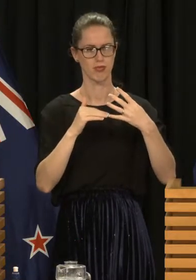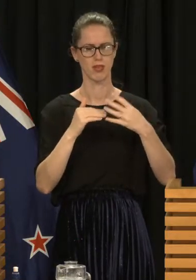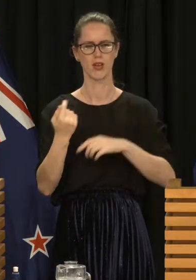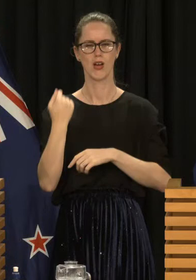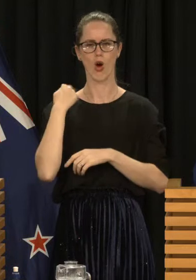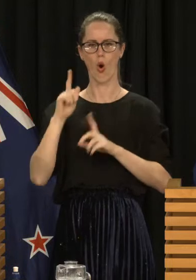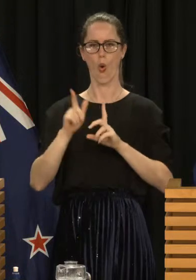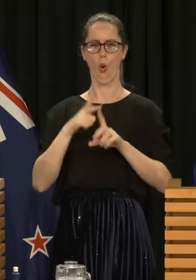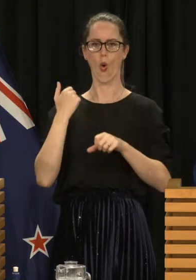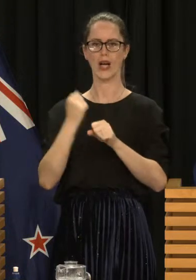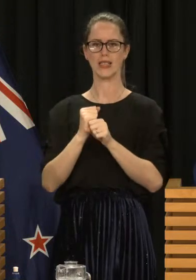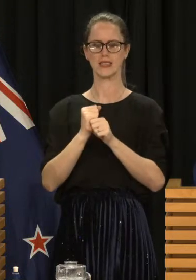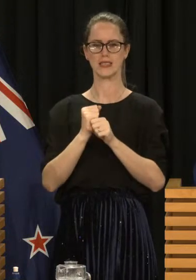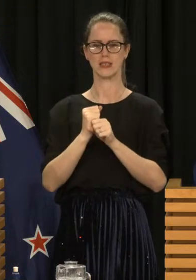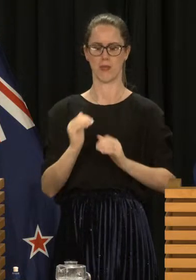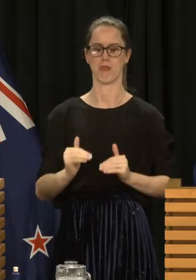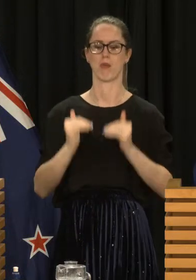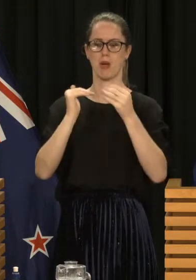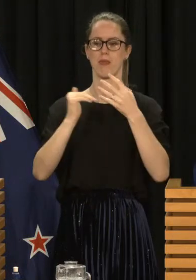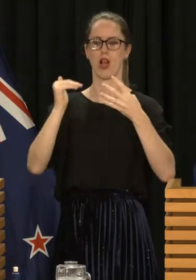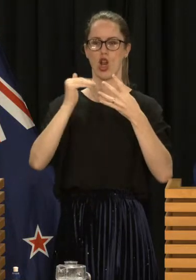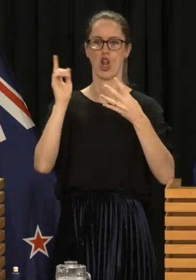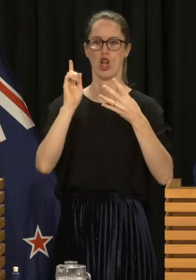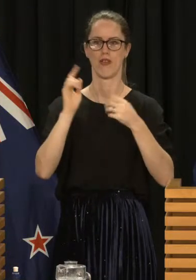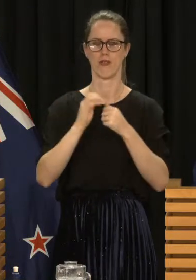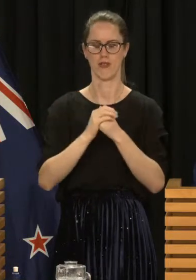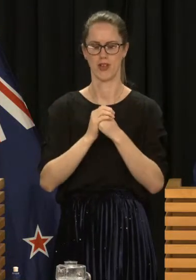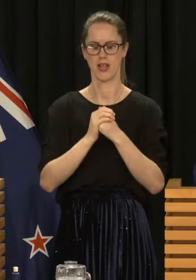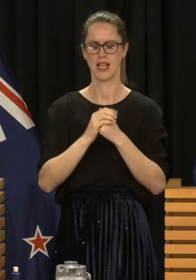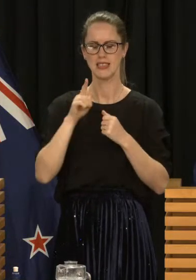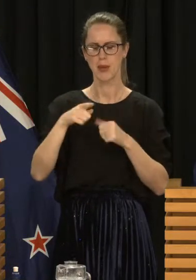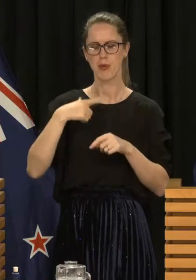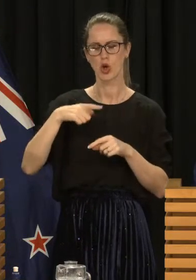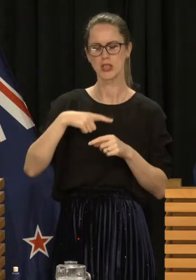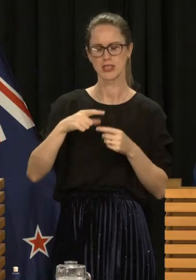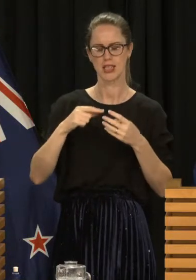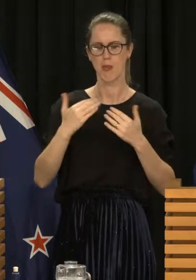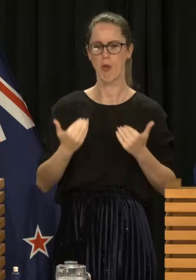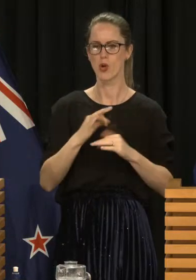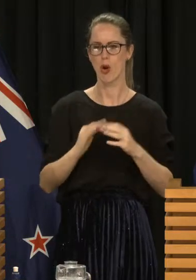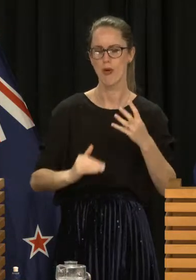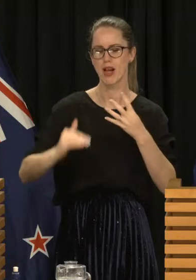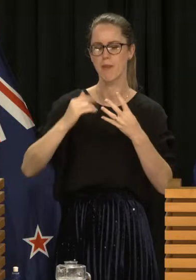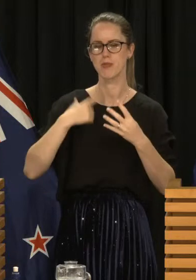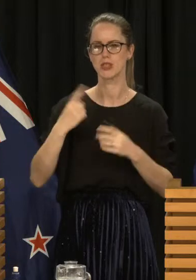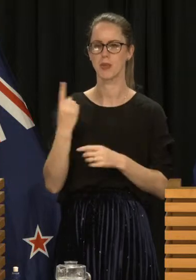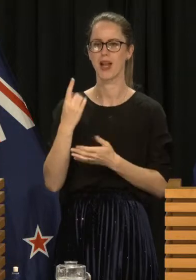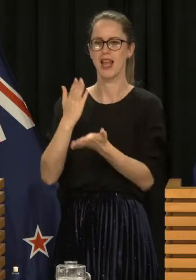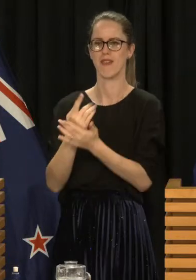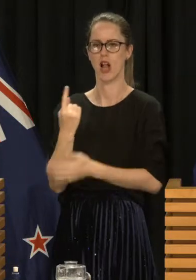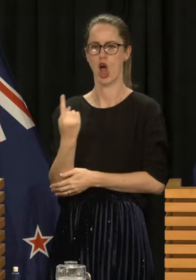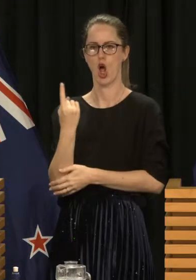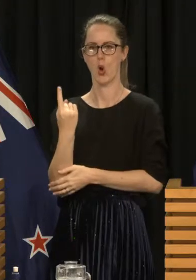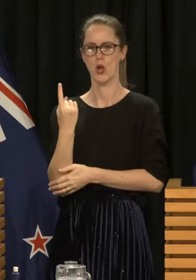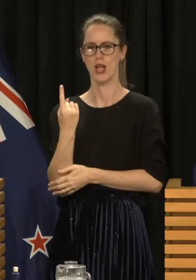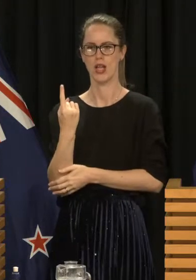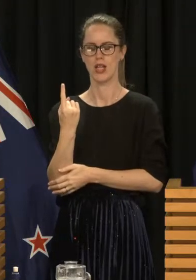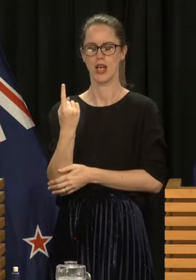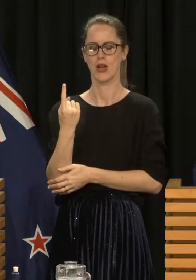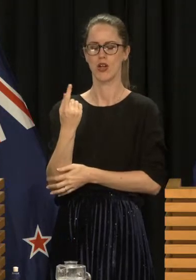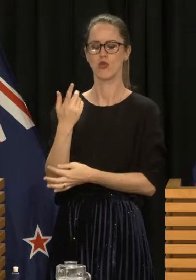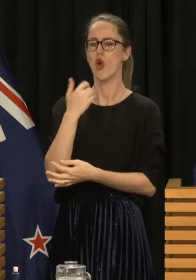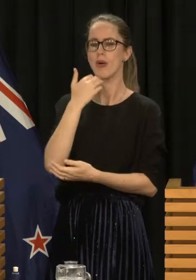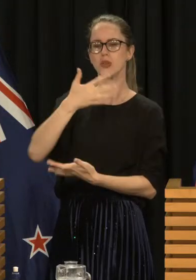and now is circumstantial in that the person now lived alone, very little mingling, whereas the people that were first infected back in